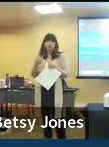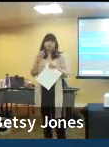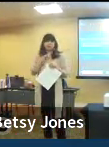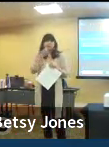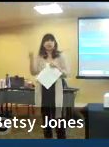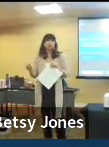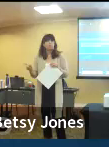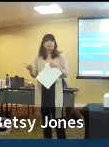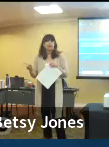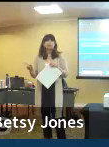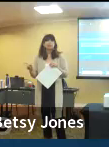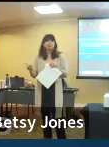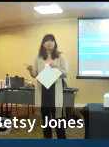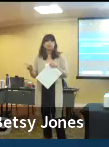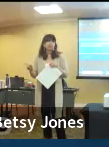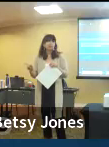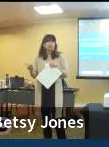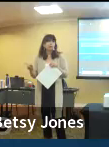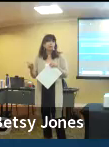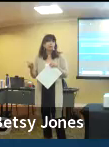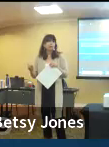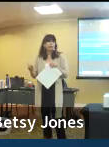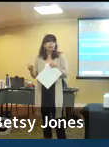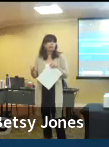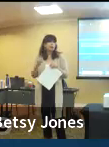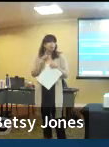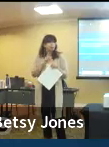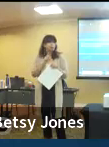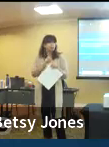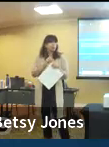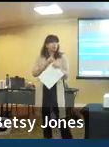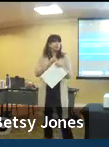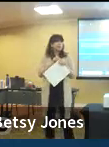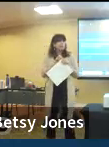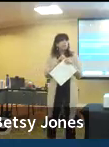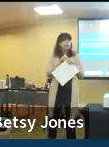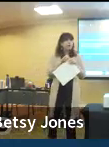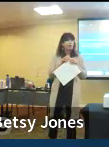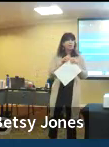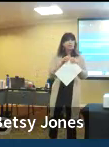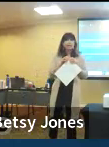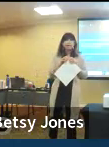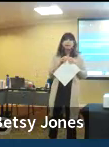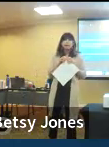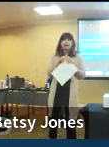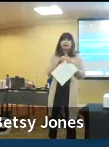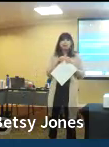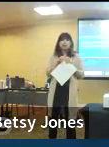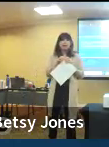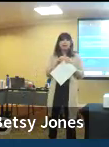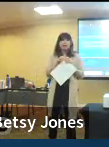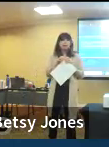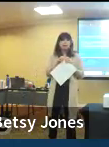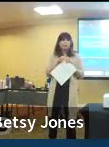muted. The exception will be at the end of the meeting when we do public comment period. I believe we have one person signed up for public comment today.